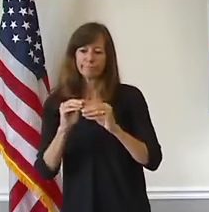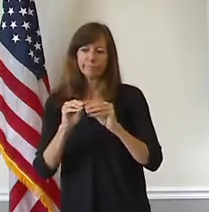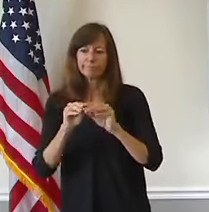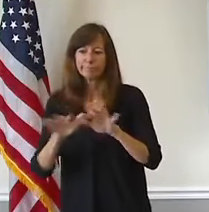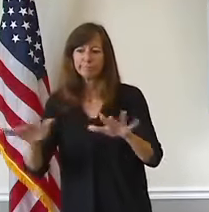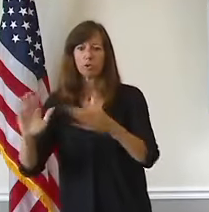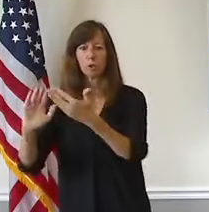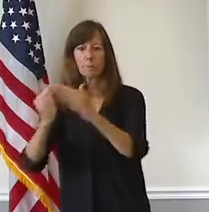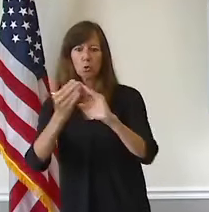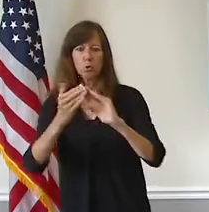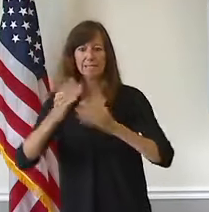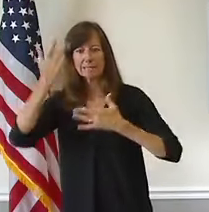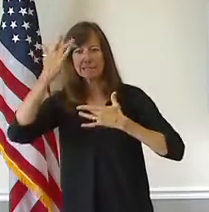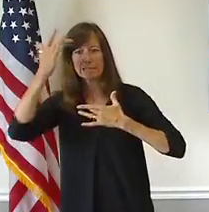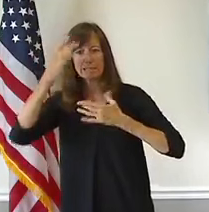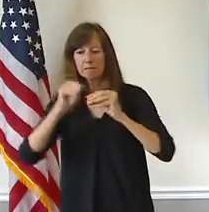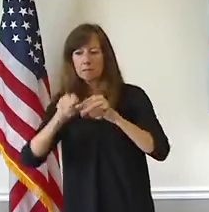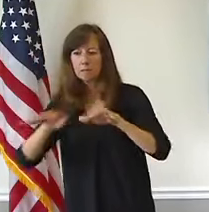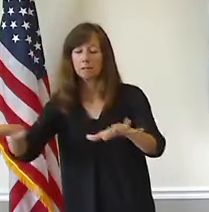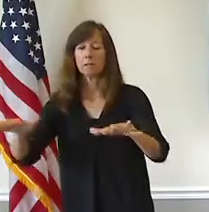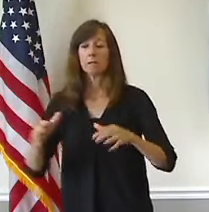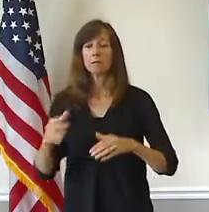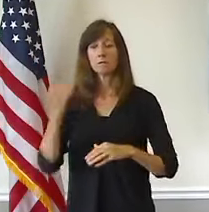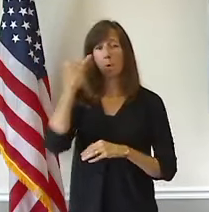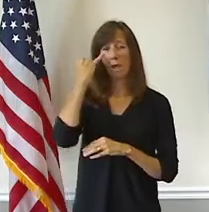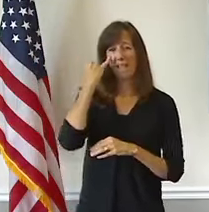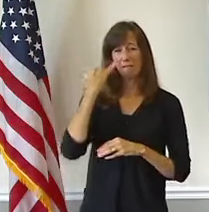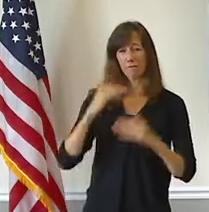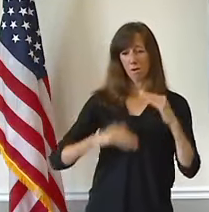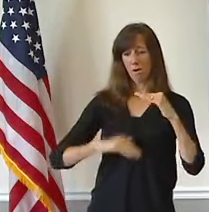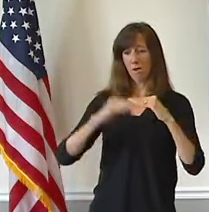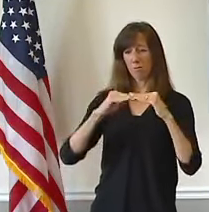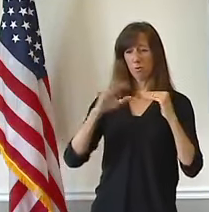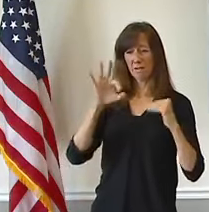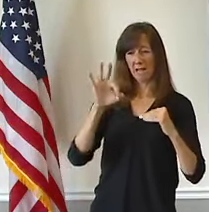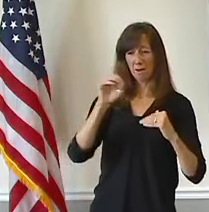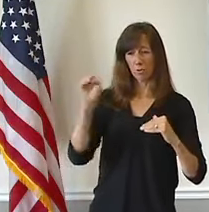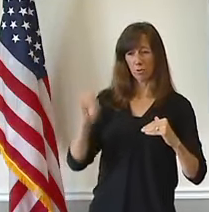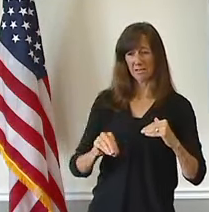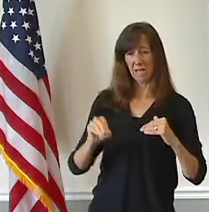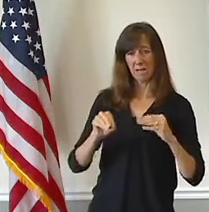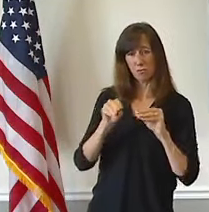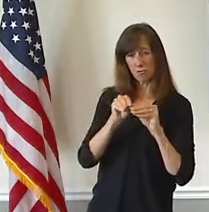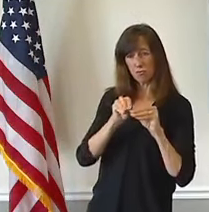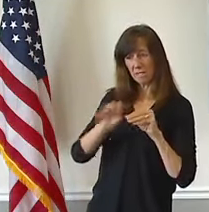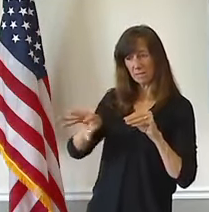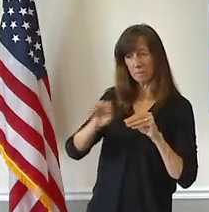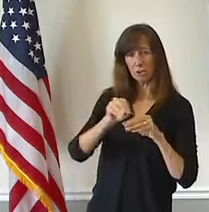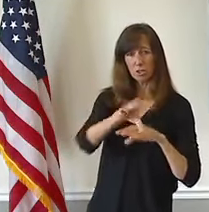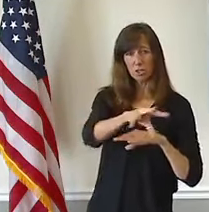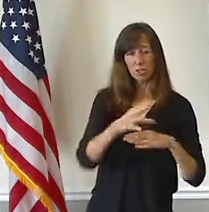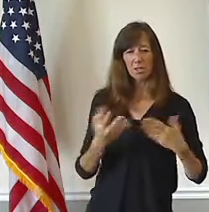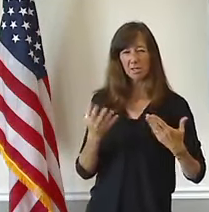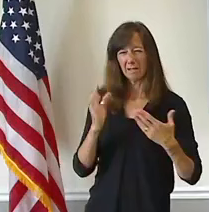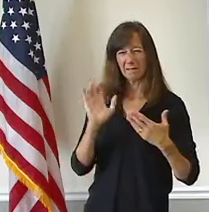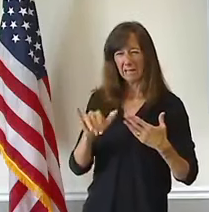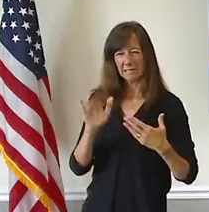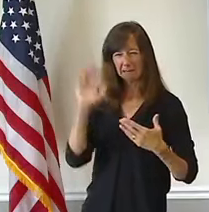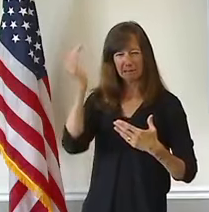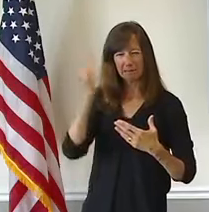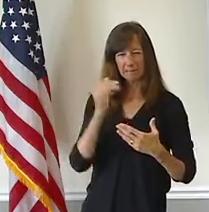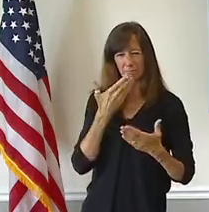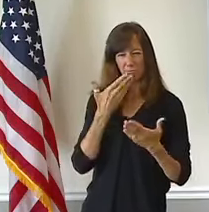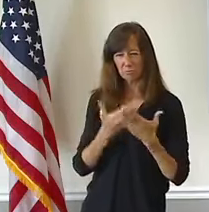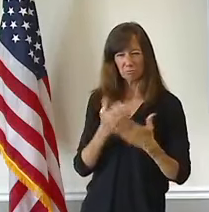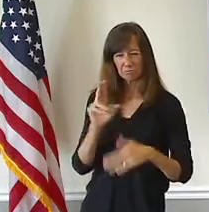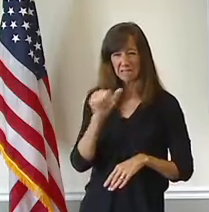you know, if we got to 9% positivity or transmission, that doesn't sound too good, does it? It does not sound good at all, right? Like right now for